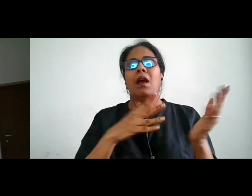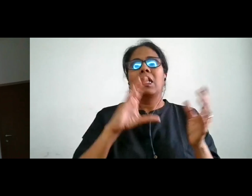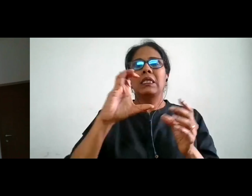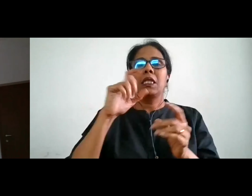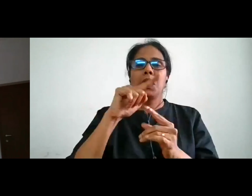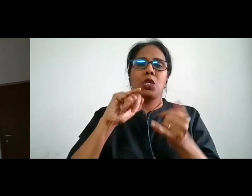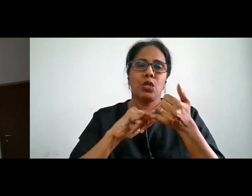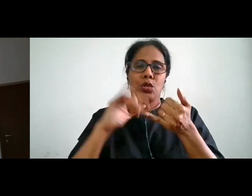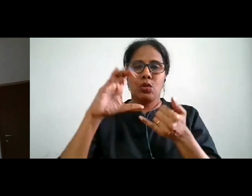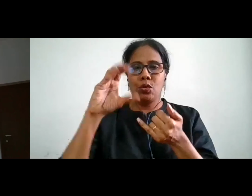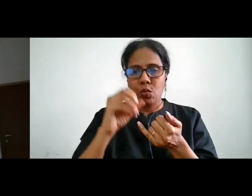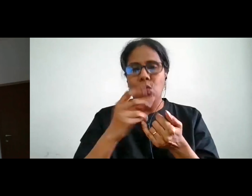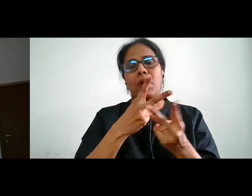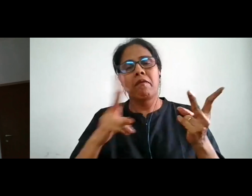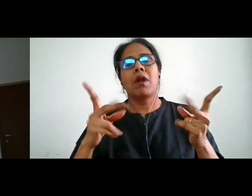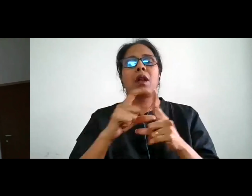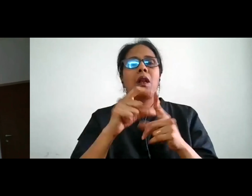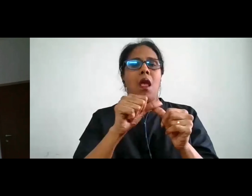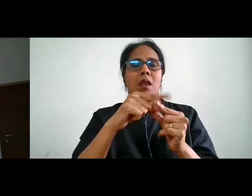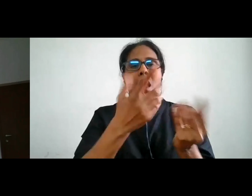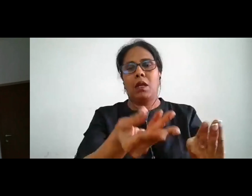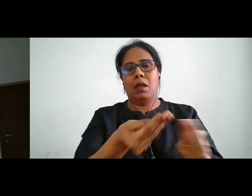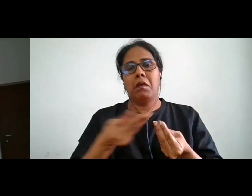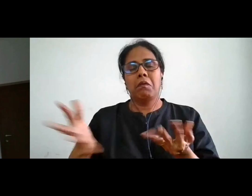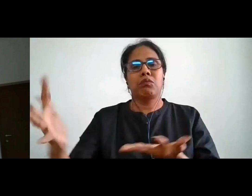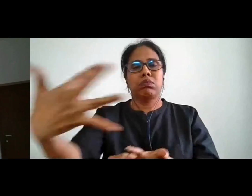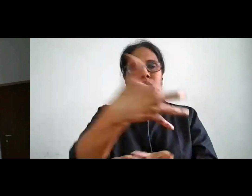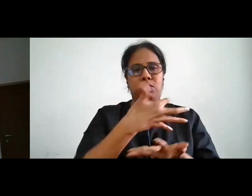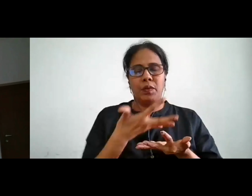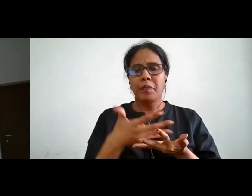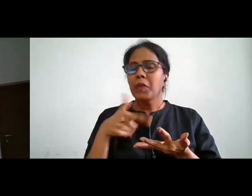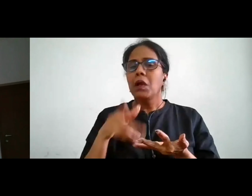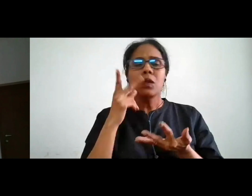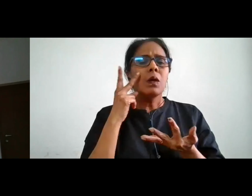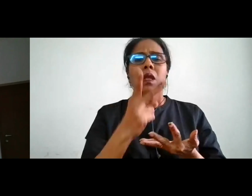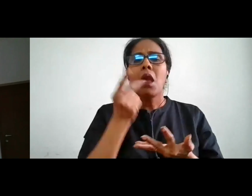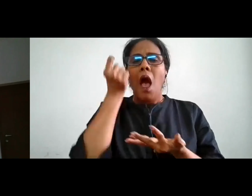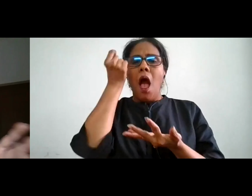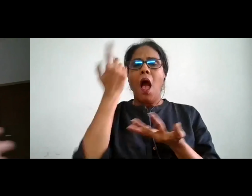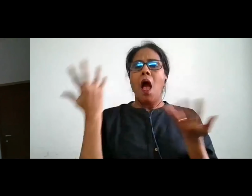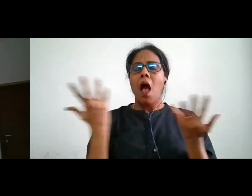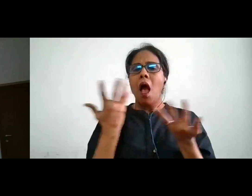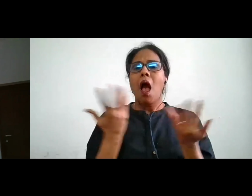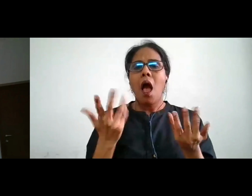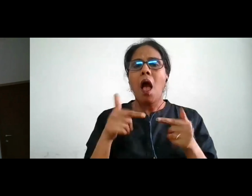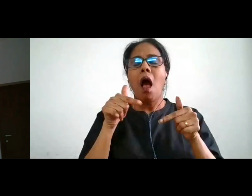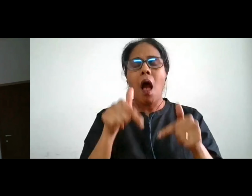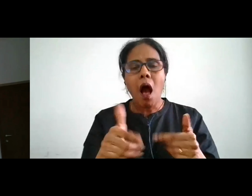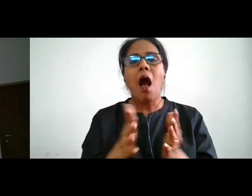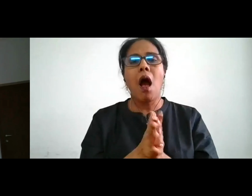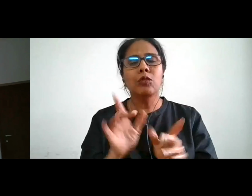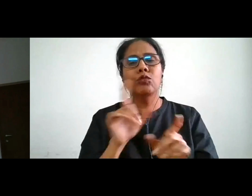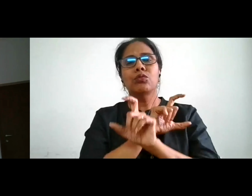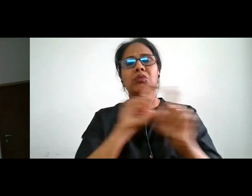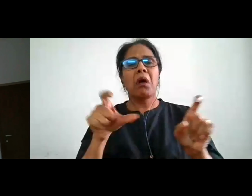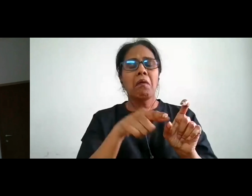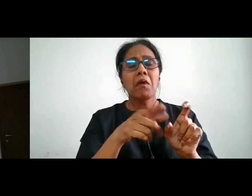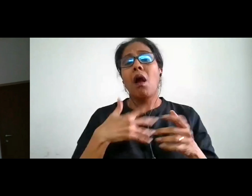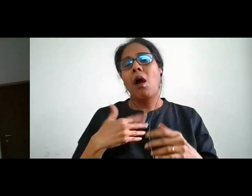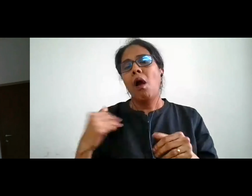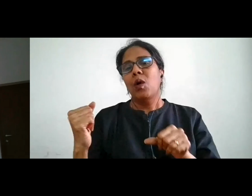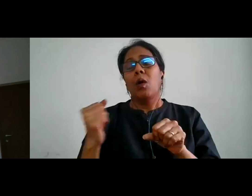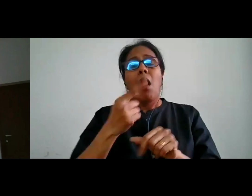As against this, the takeaway from this is very loud and clear for all of us. We have an enormous